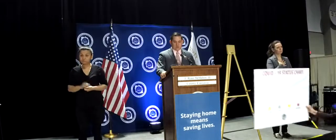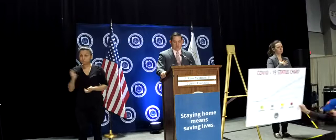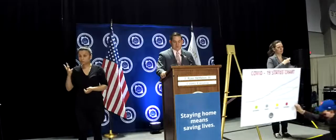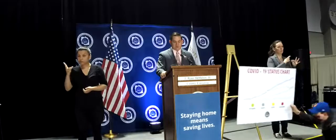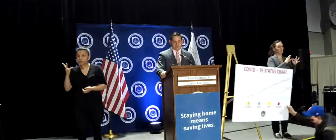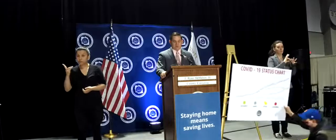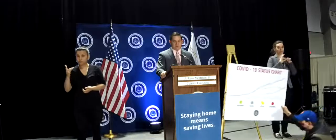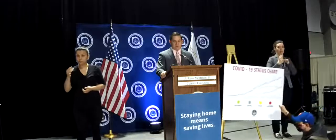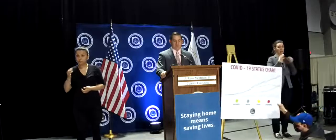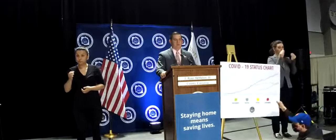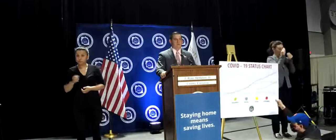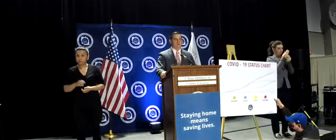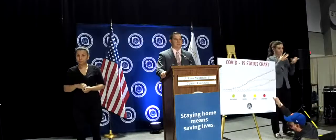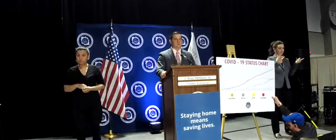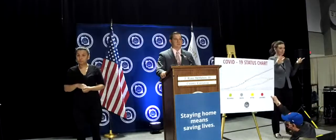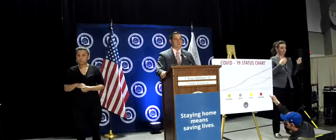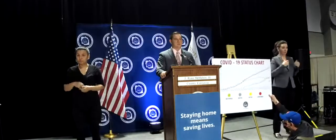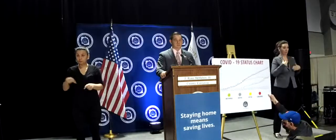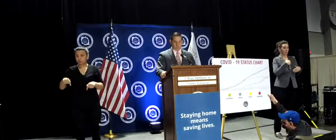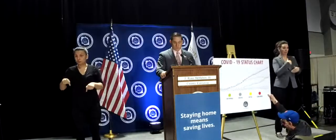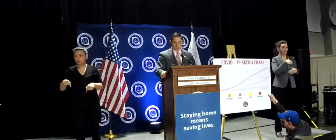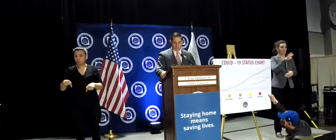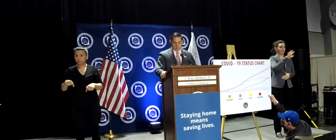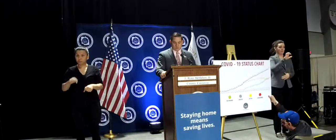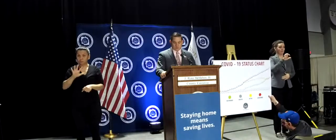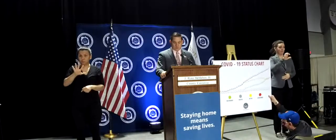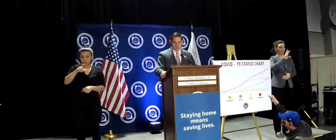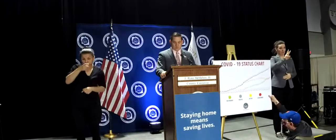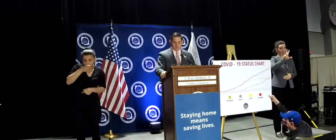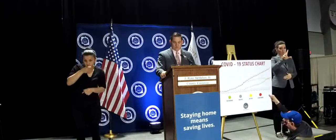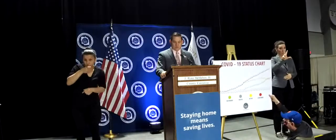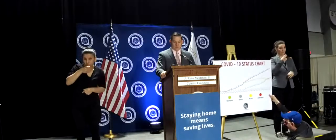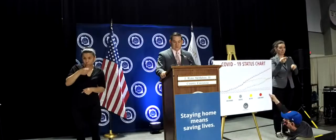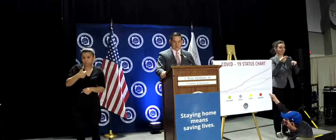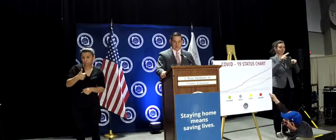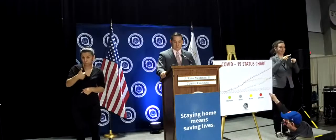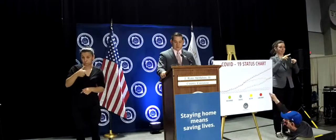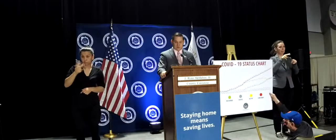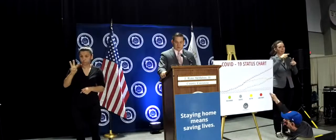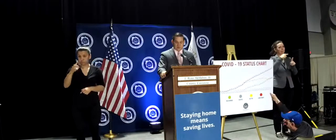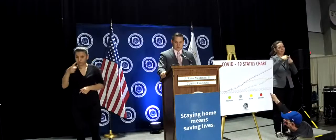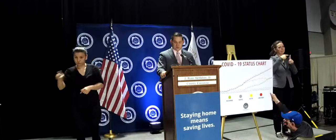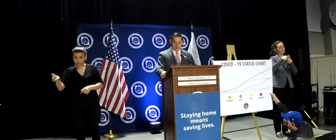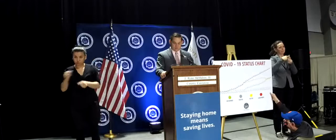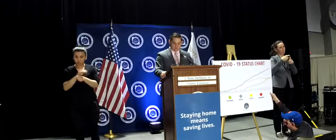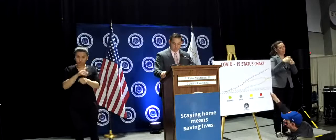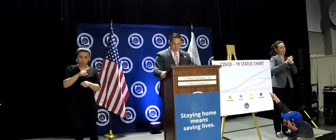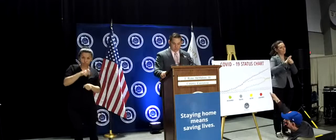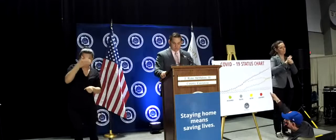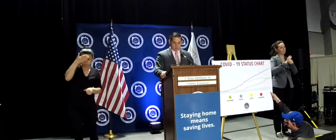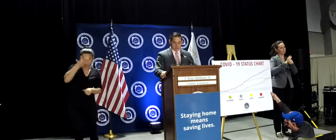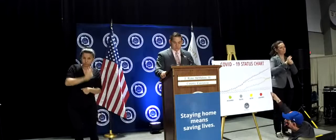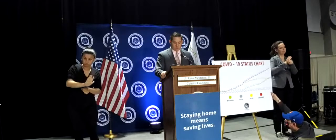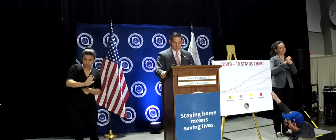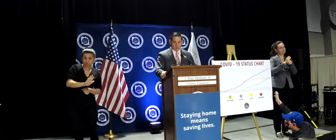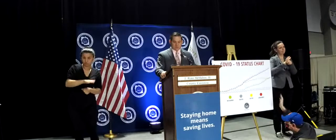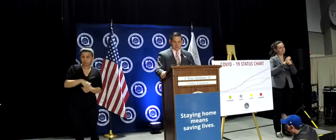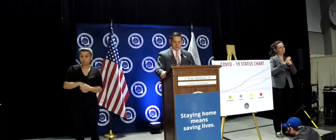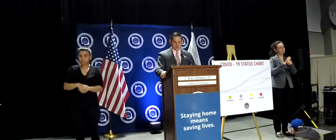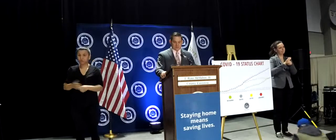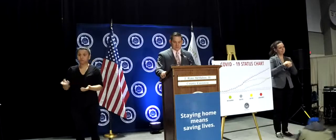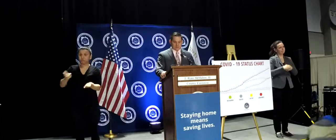we have 563 cases. That's up from 537 yesterday. So we